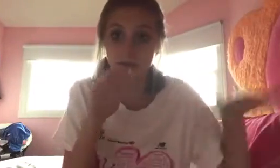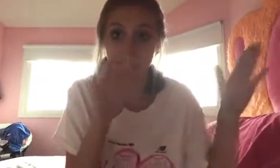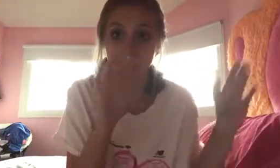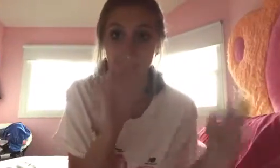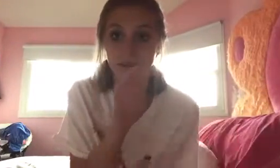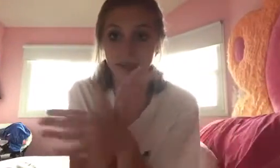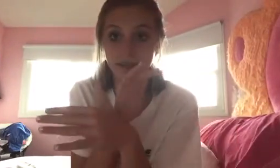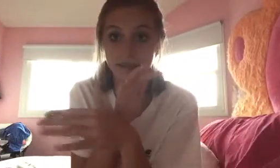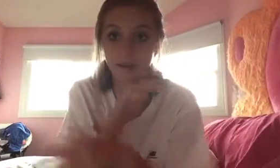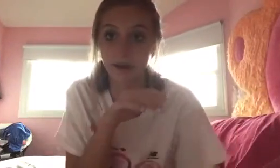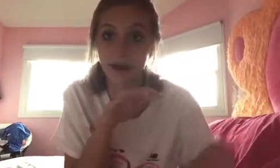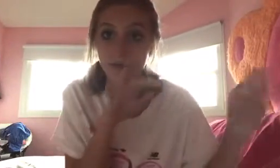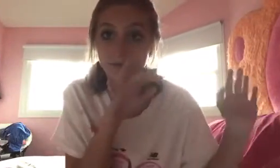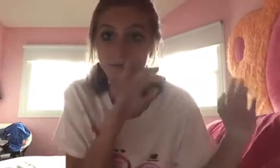like you're kicking someone out.